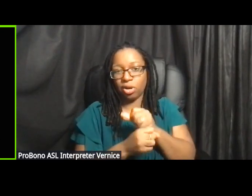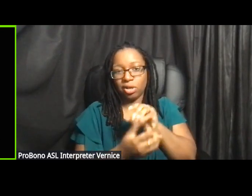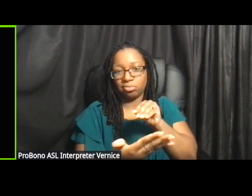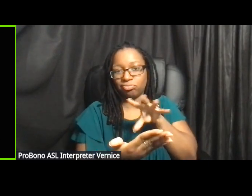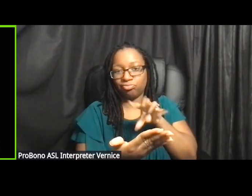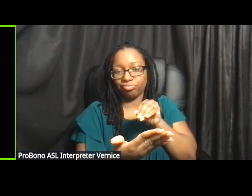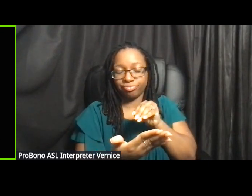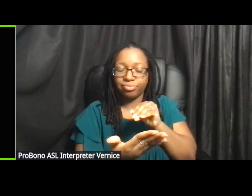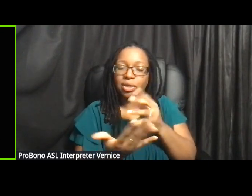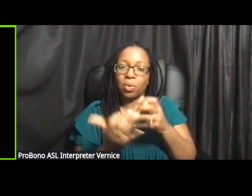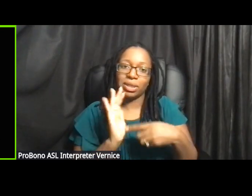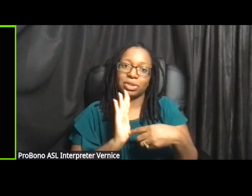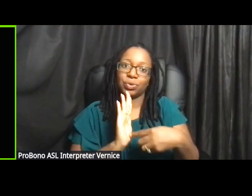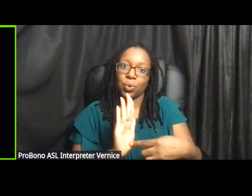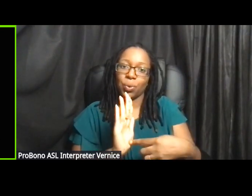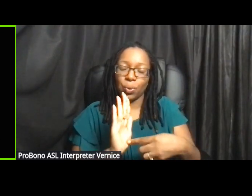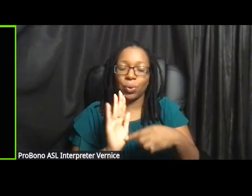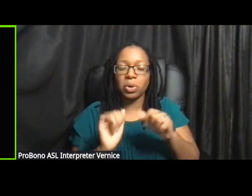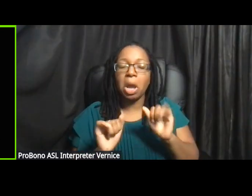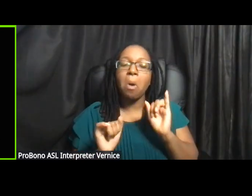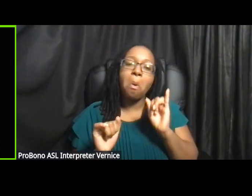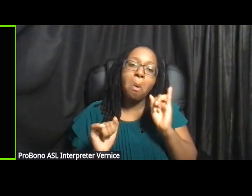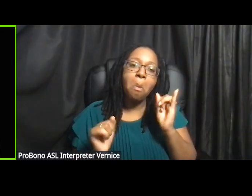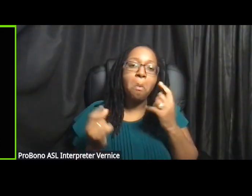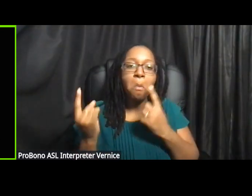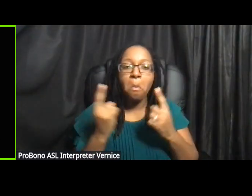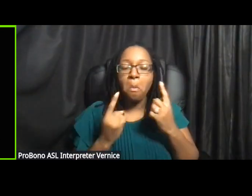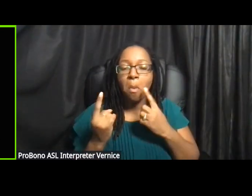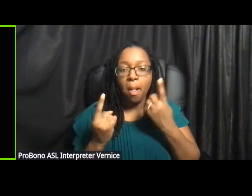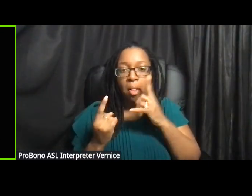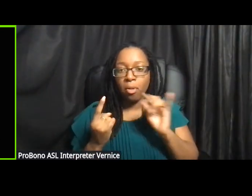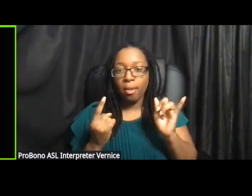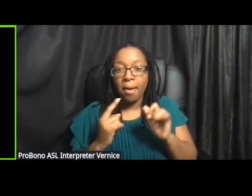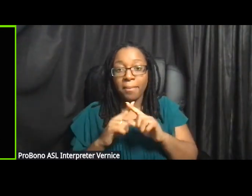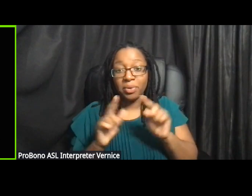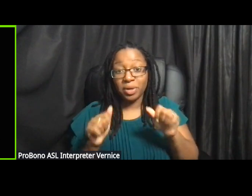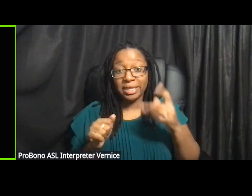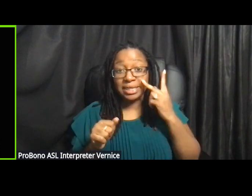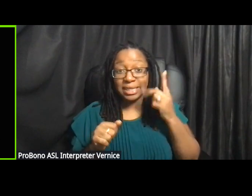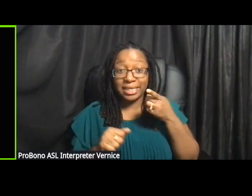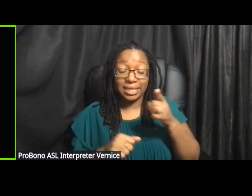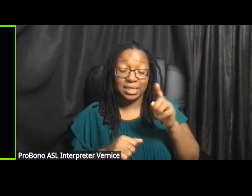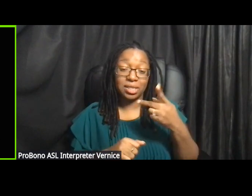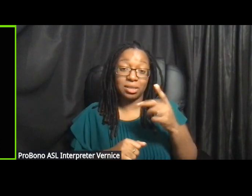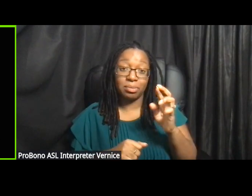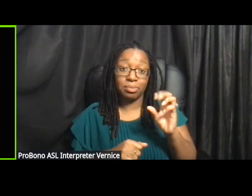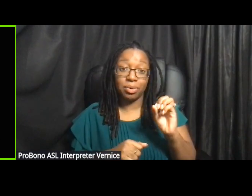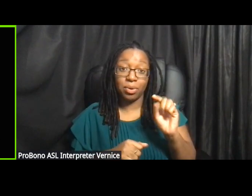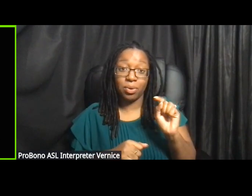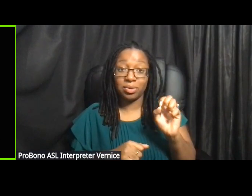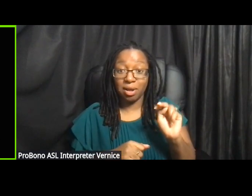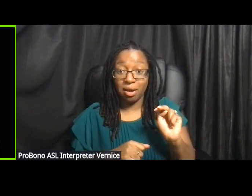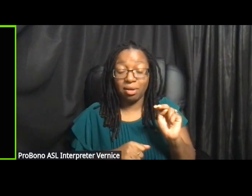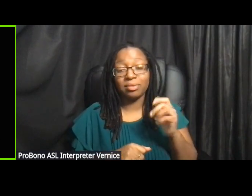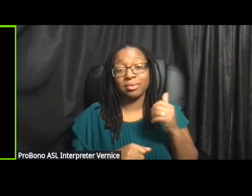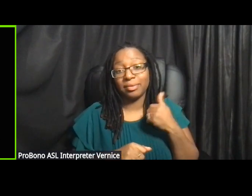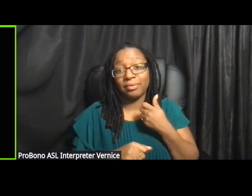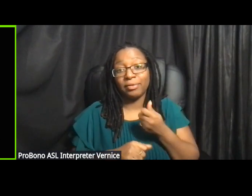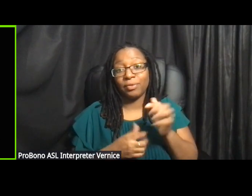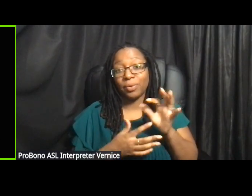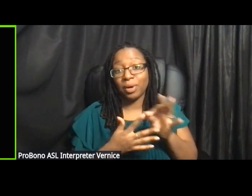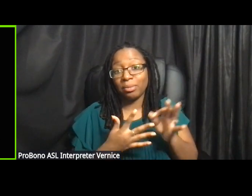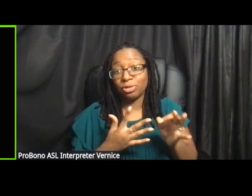to offer so you can sort of like get an idea of what you're looking at. But you can see this is Proton. They have some options, some